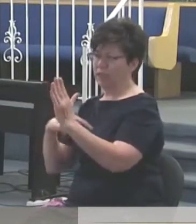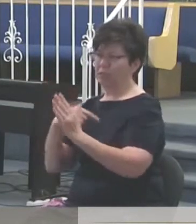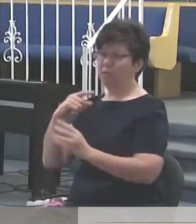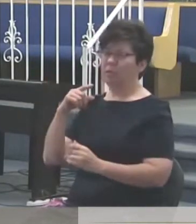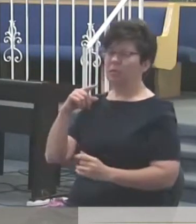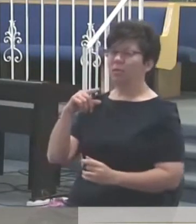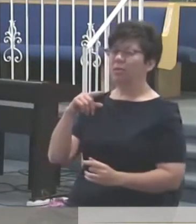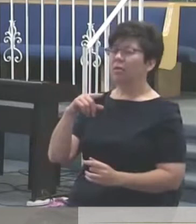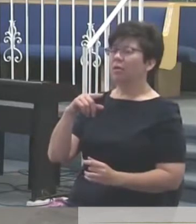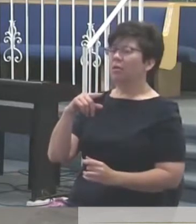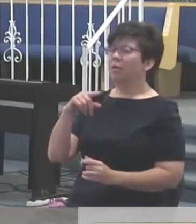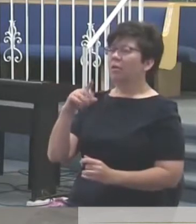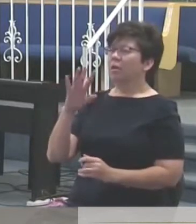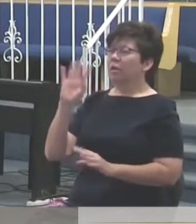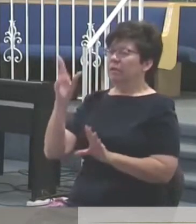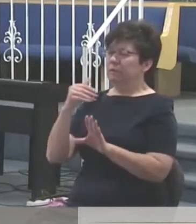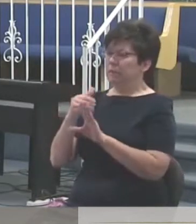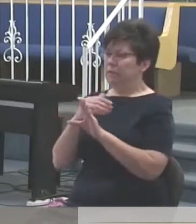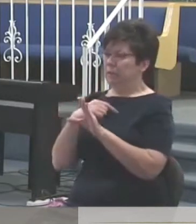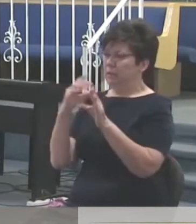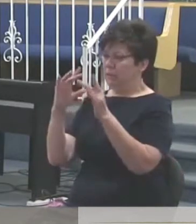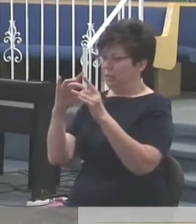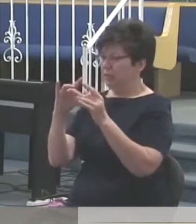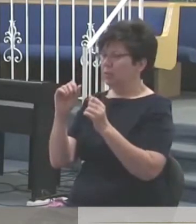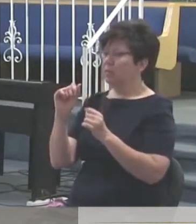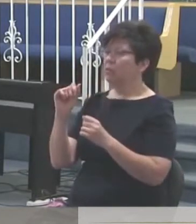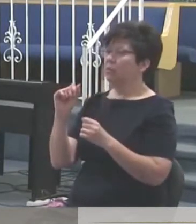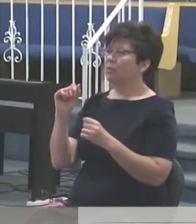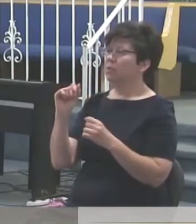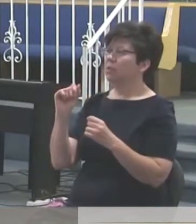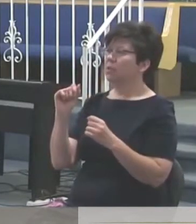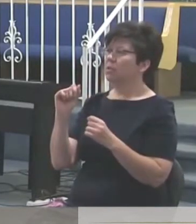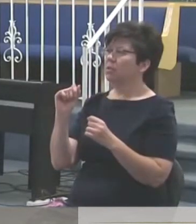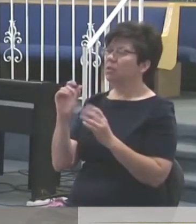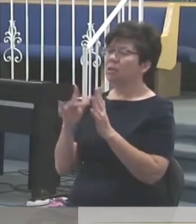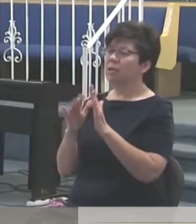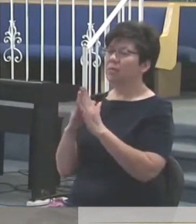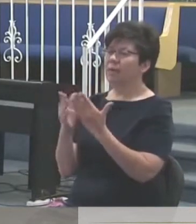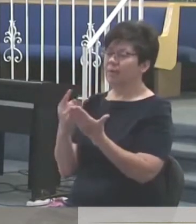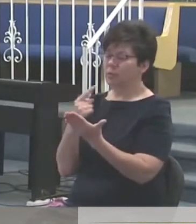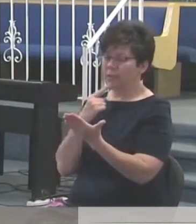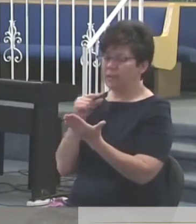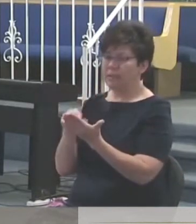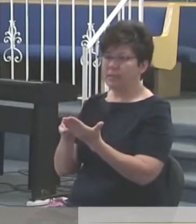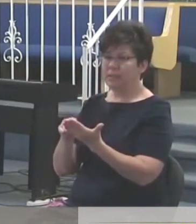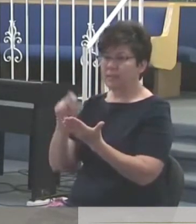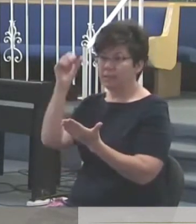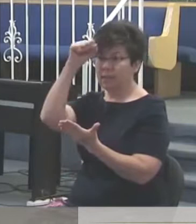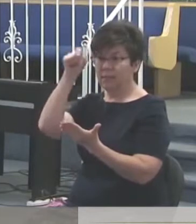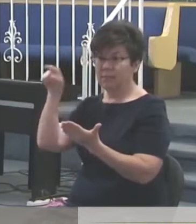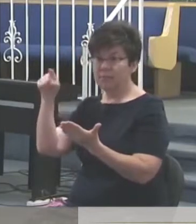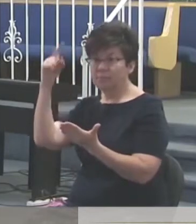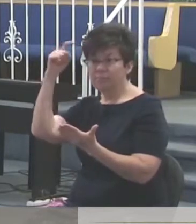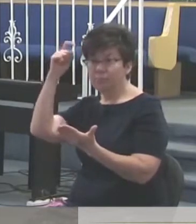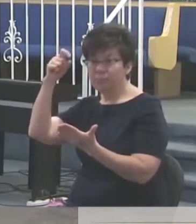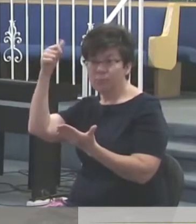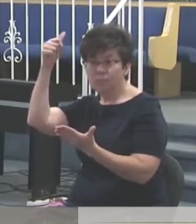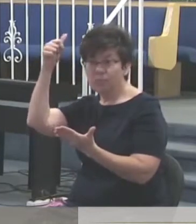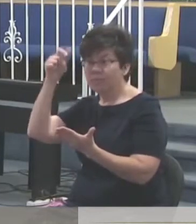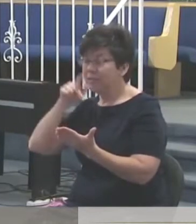let me just preface this by saying the Bible says that Solomon was the wisest king that ever lived.